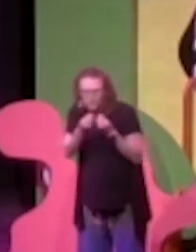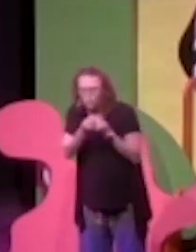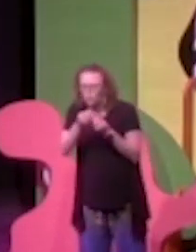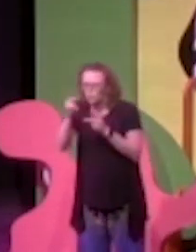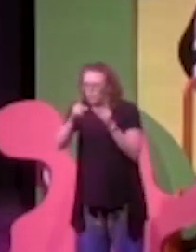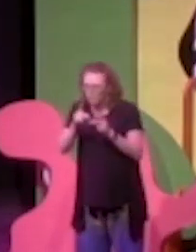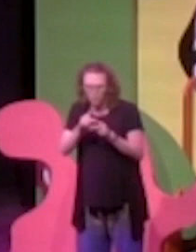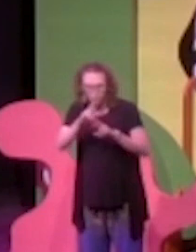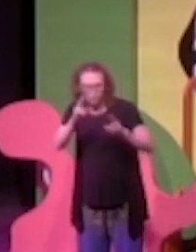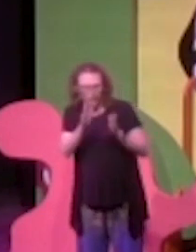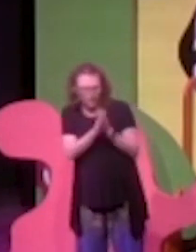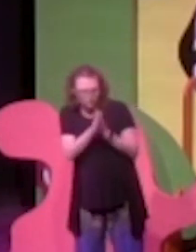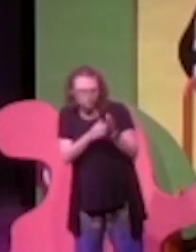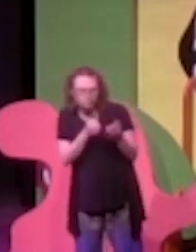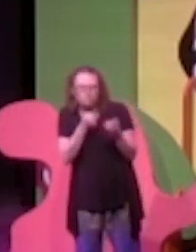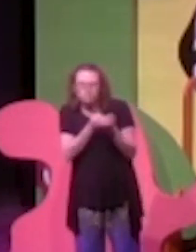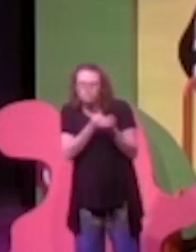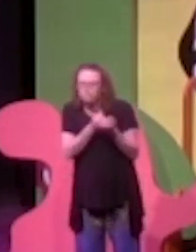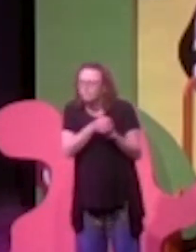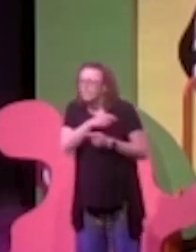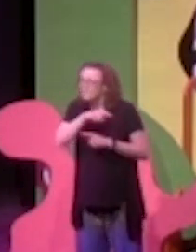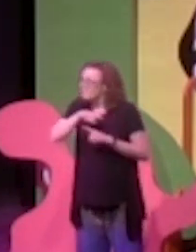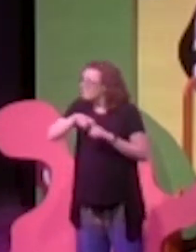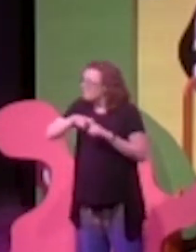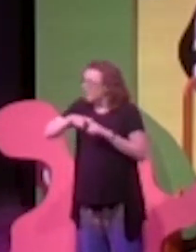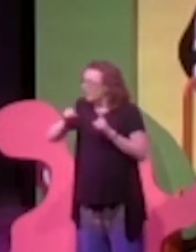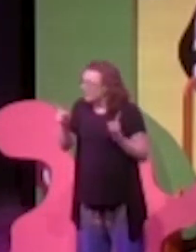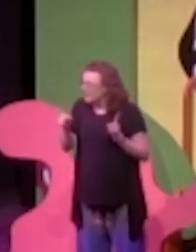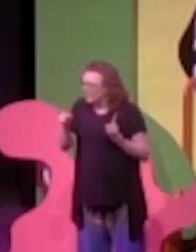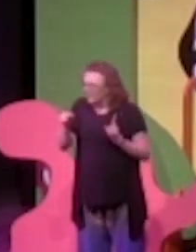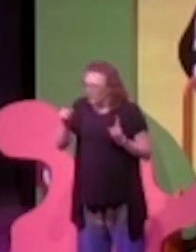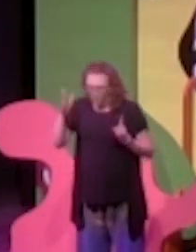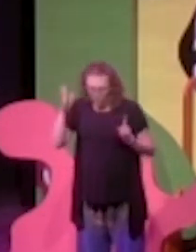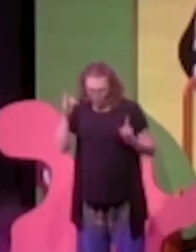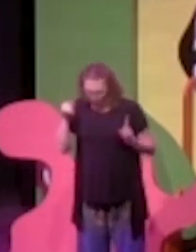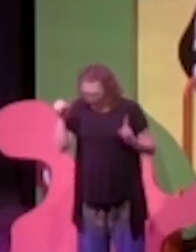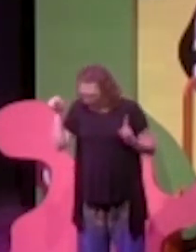obvious to the people organizing the dropout committee why